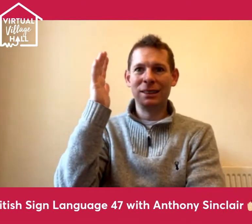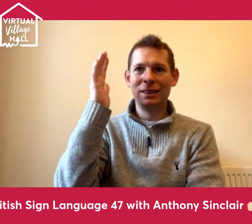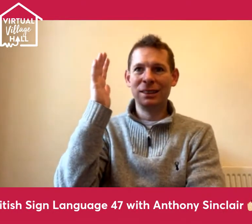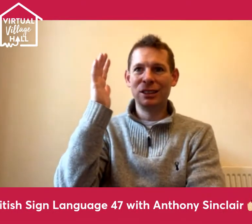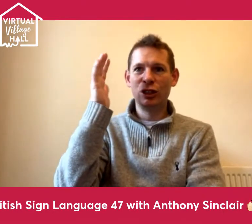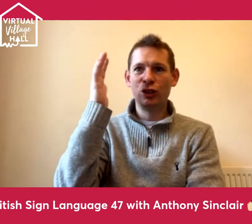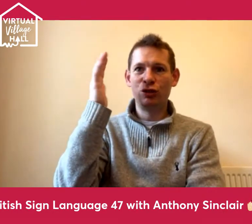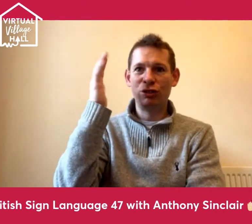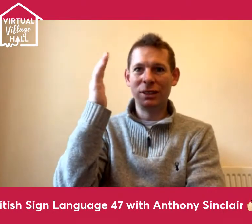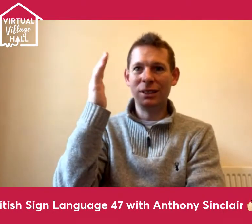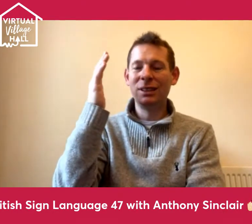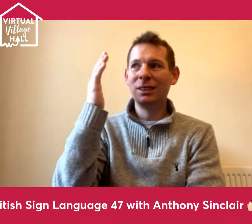Tree